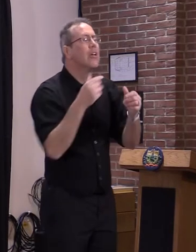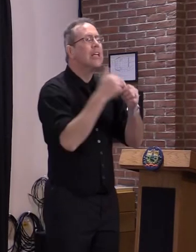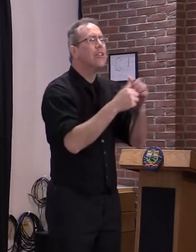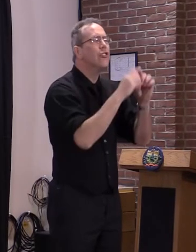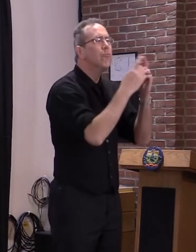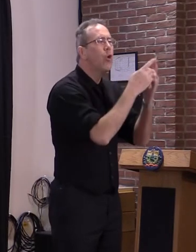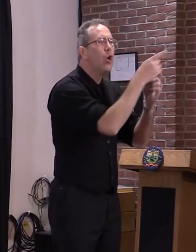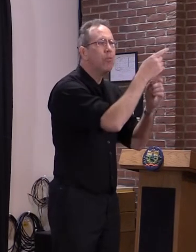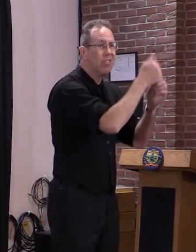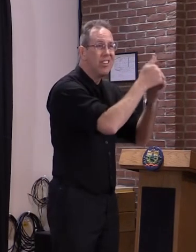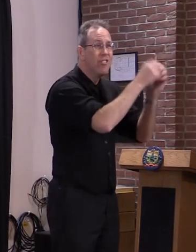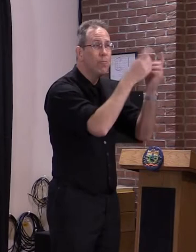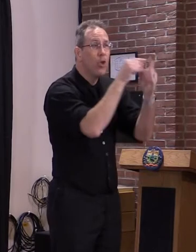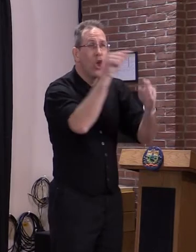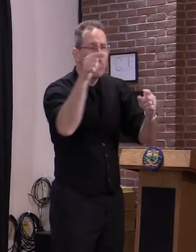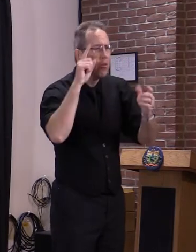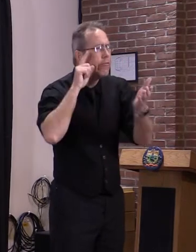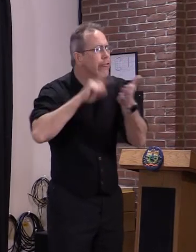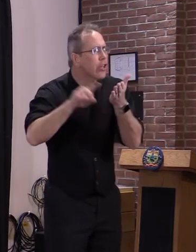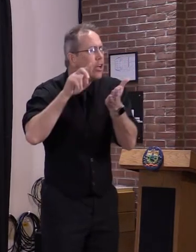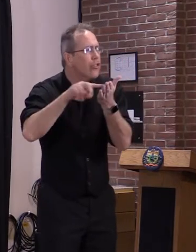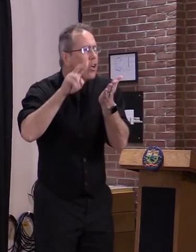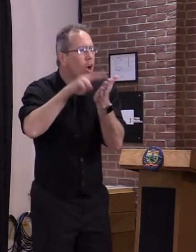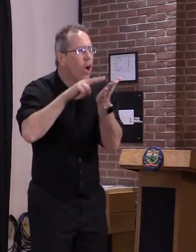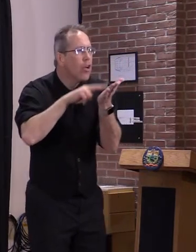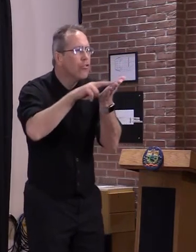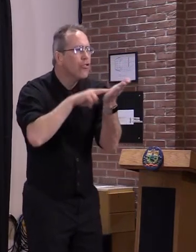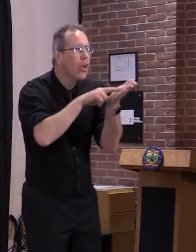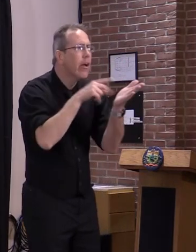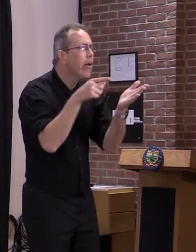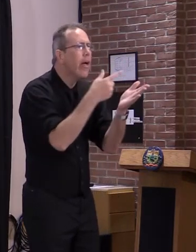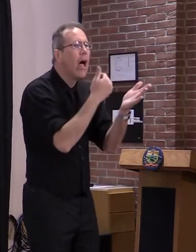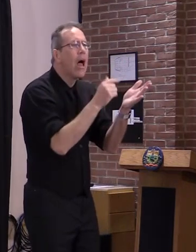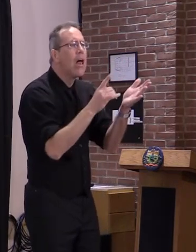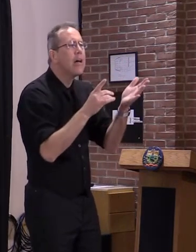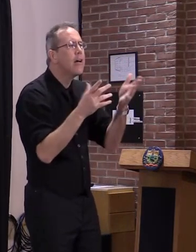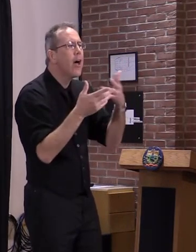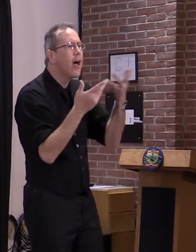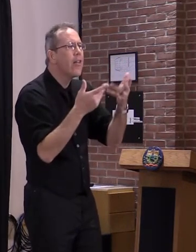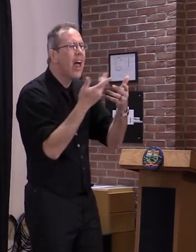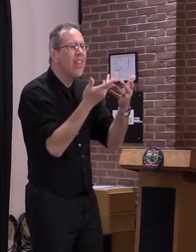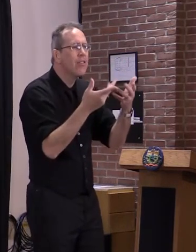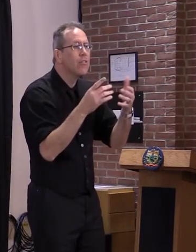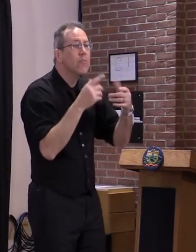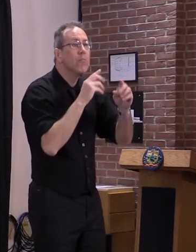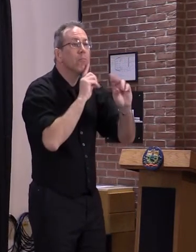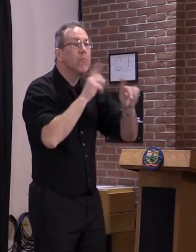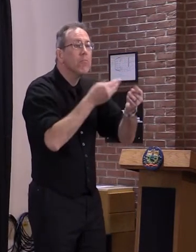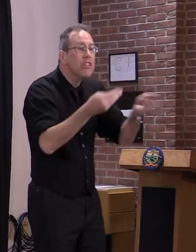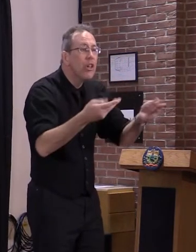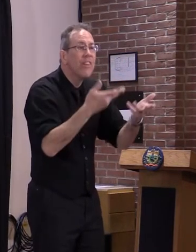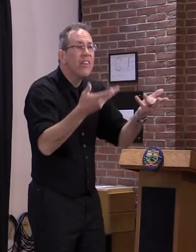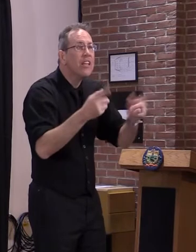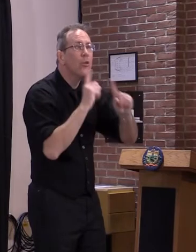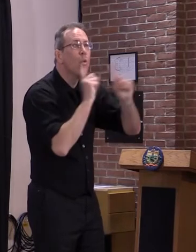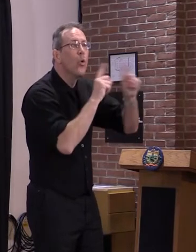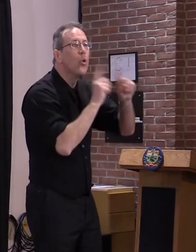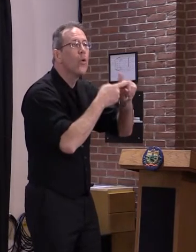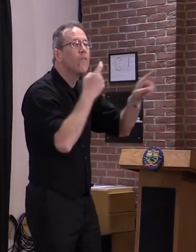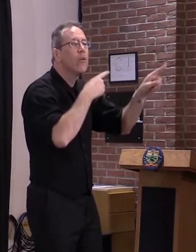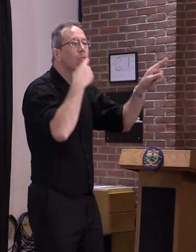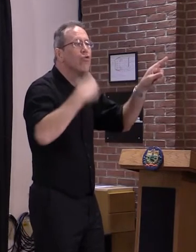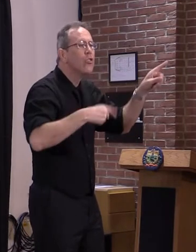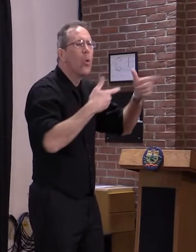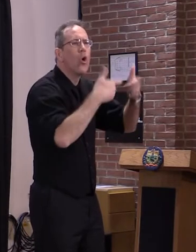to determine whether or not we have Russian-sourced goods as part of any of those contracts. But I don't have any definitive numbers